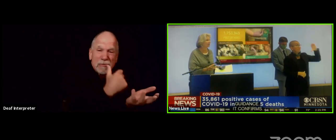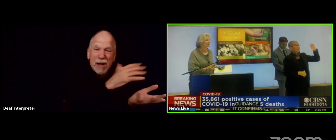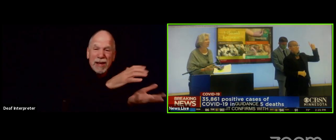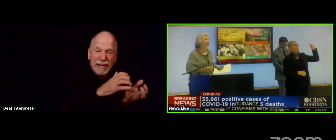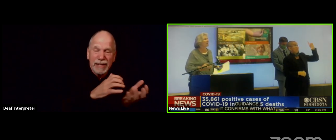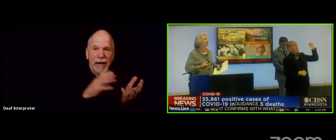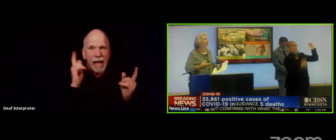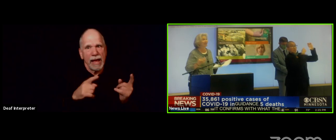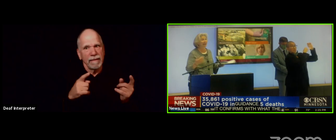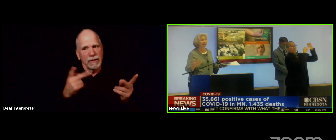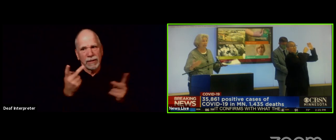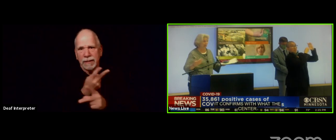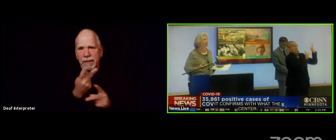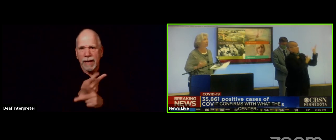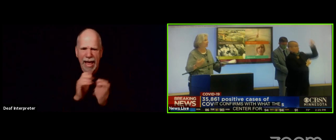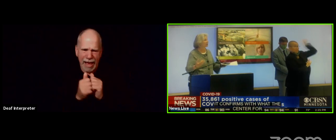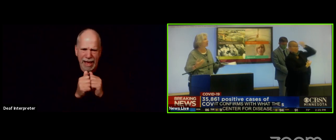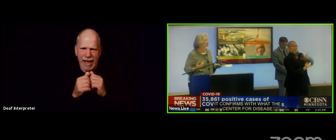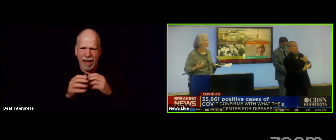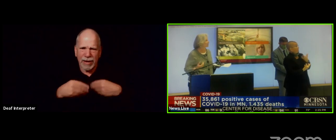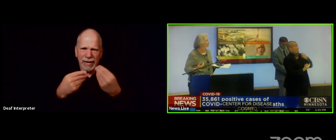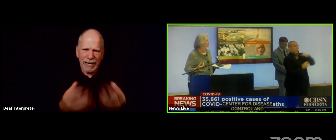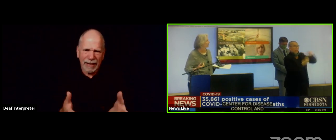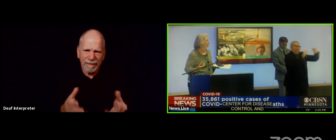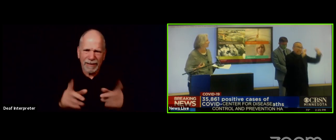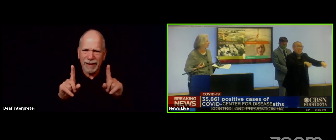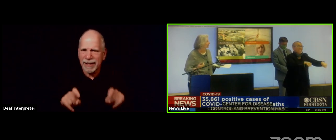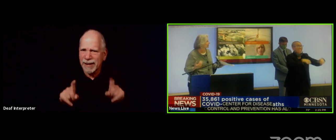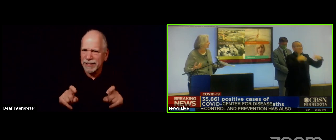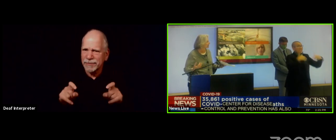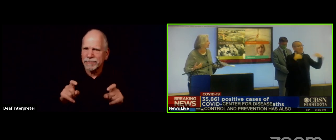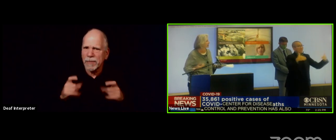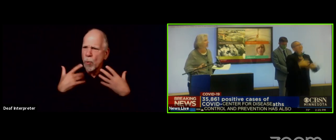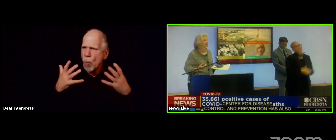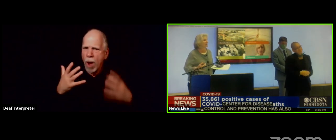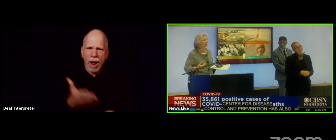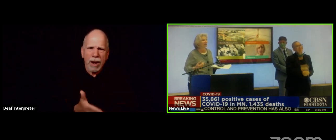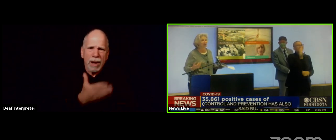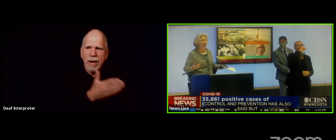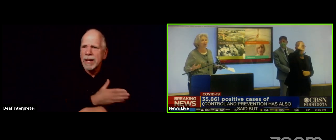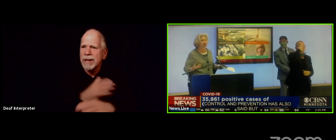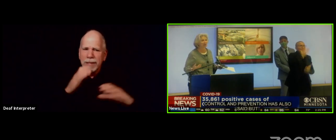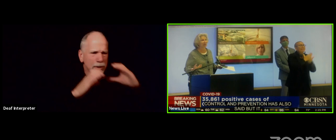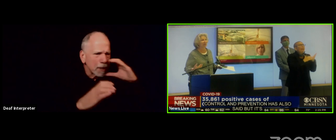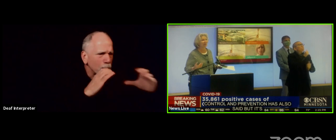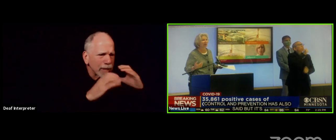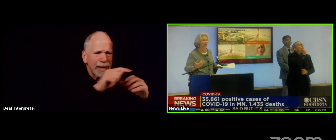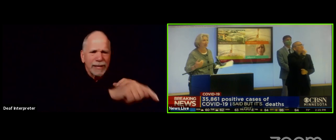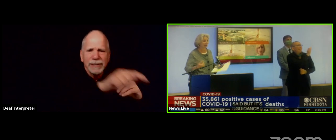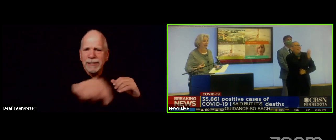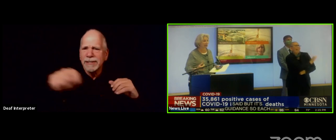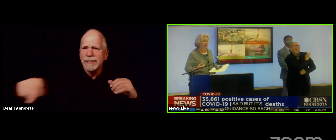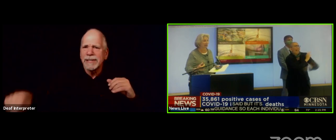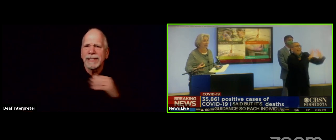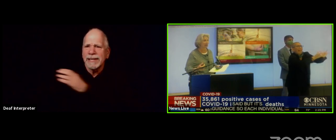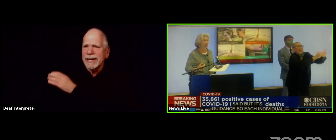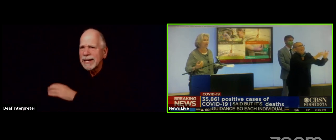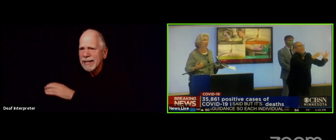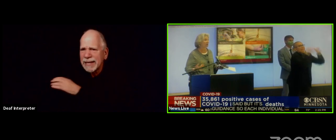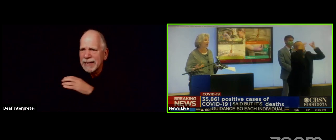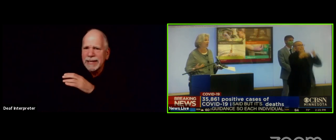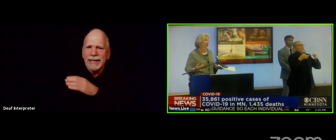also said, but it's guidance. So each individual private entity makes its own decisions about their capacity